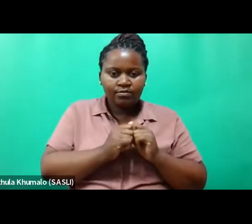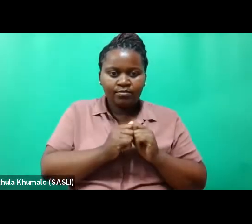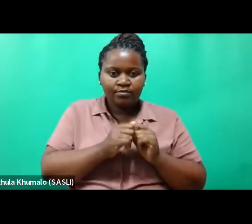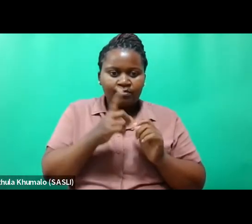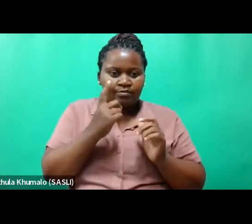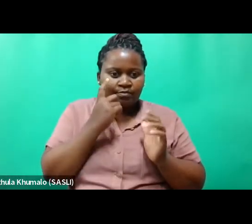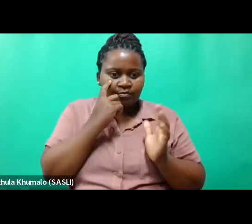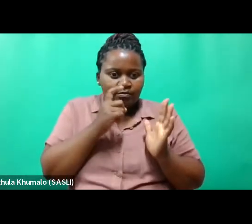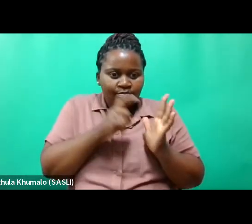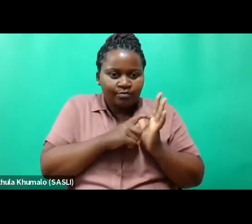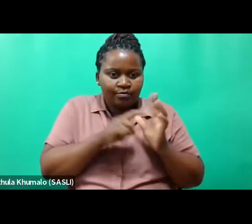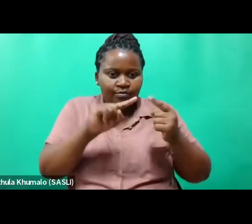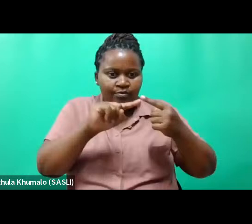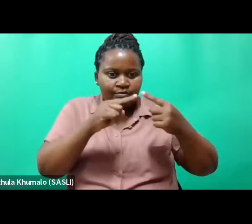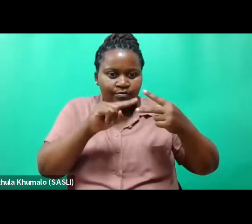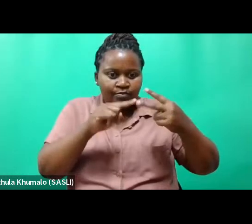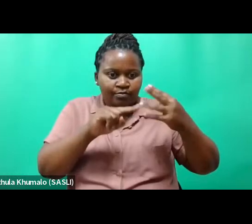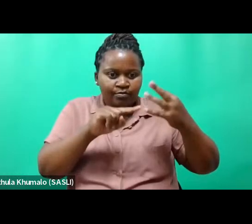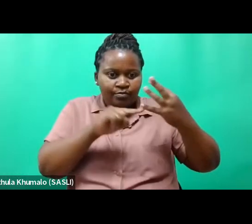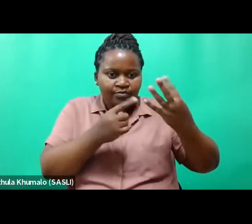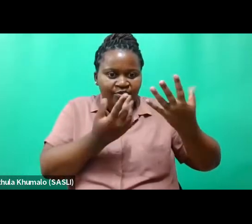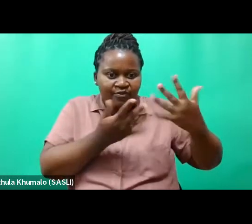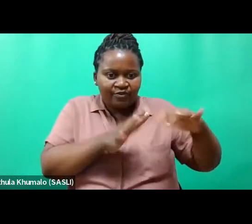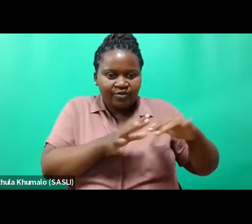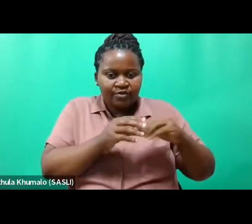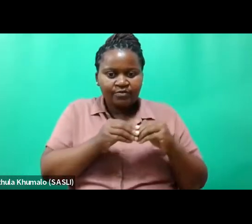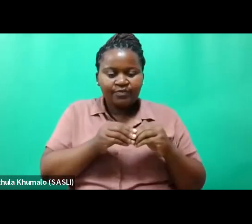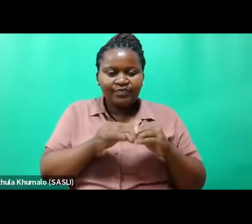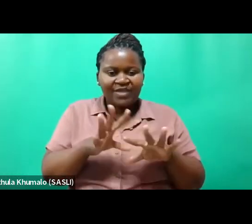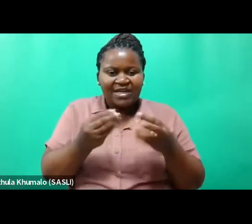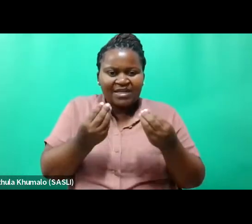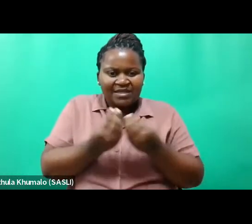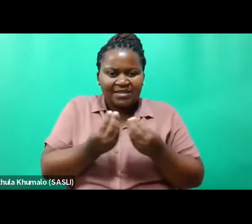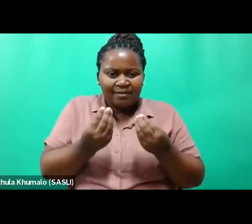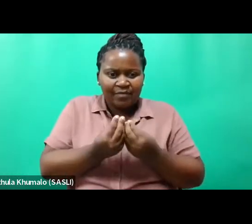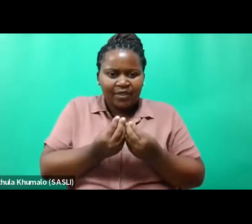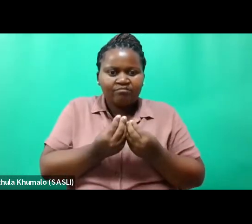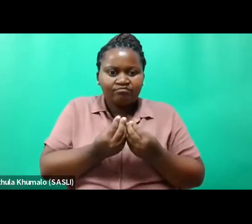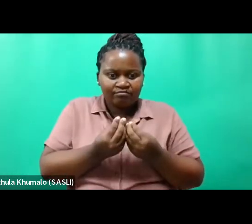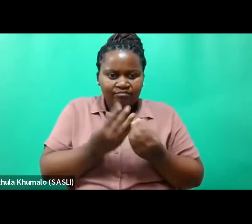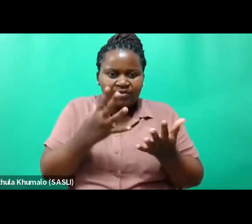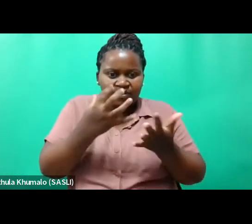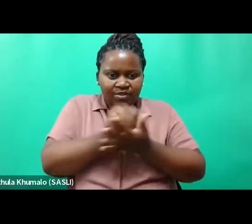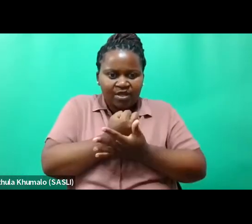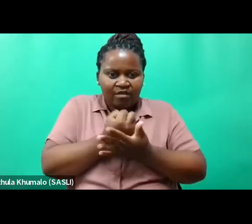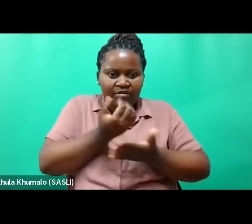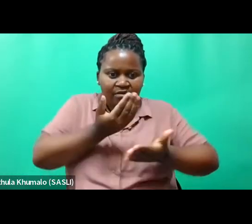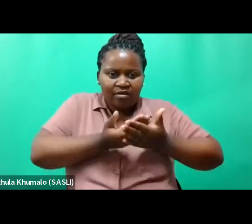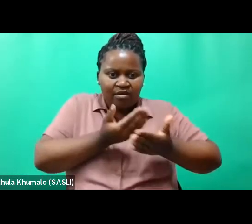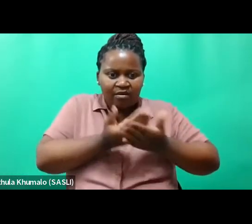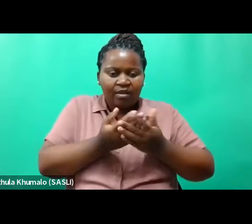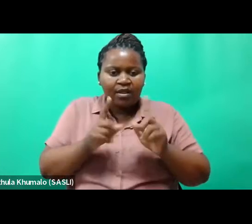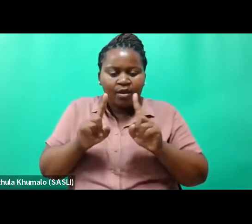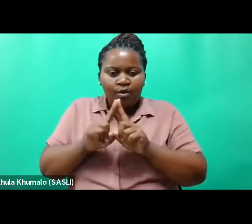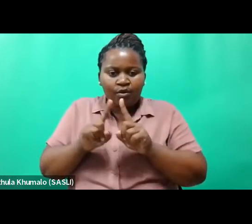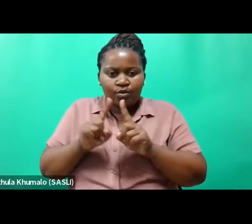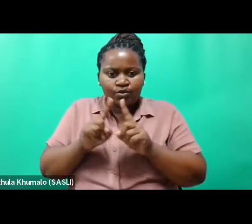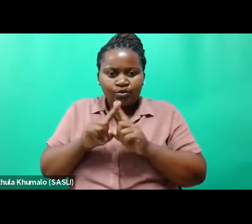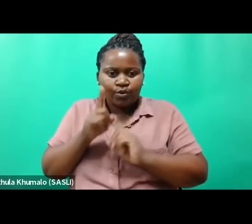key points that is something that we can take away from this engagement and critically have a look